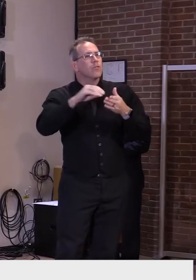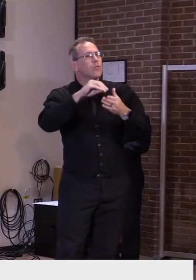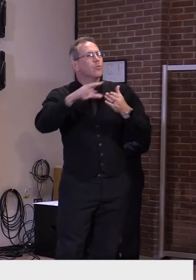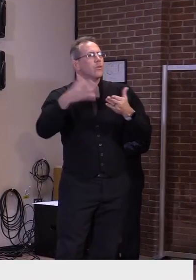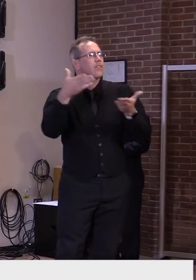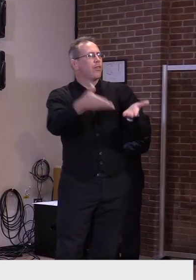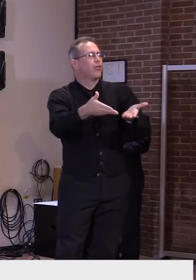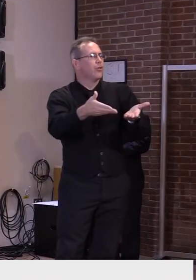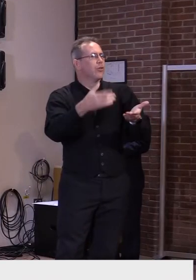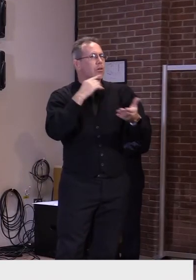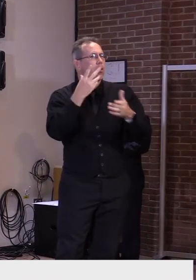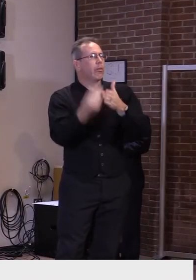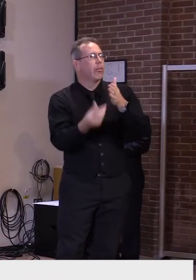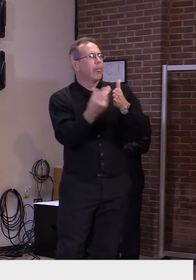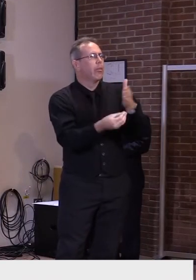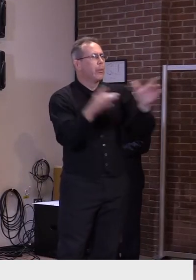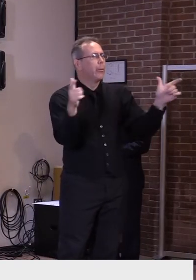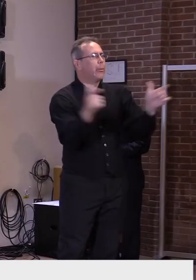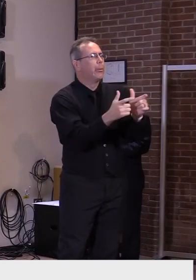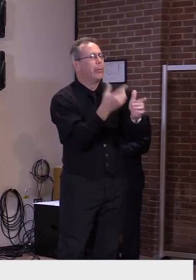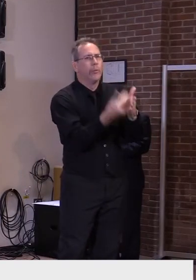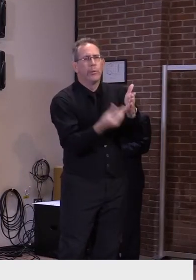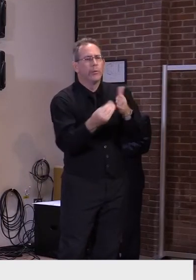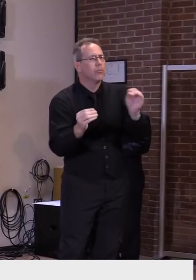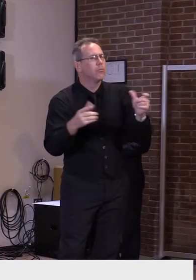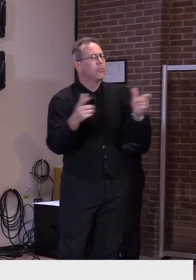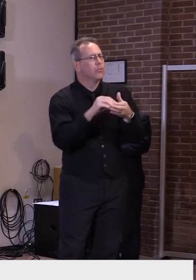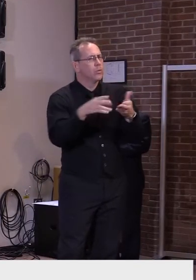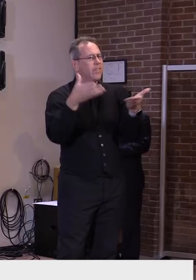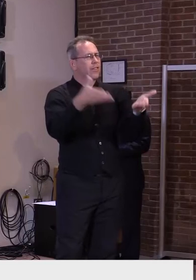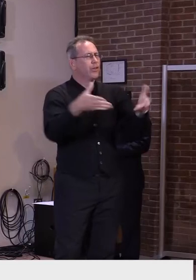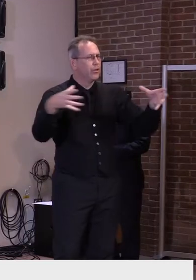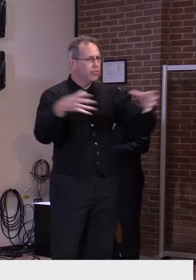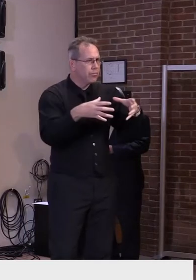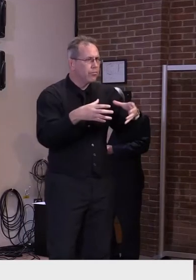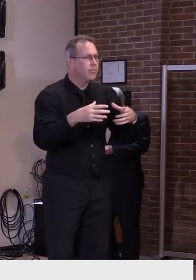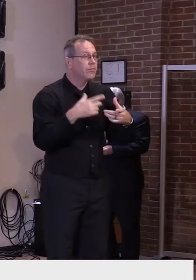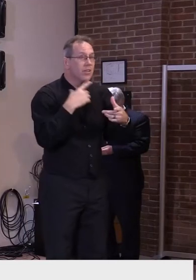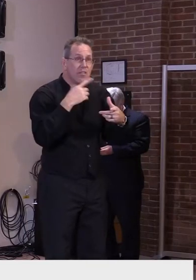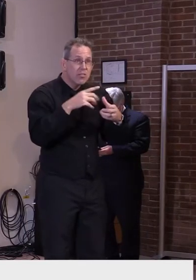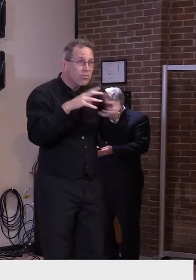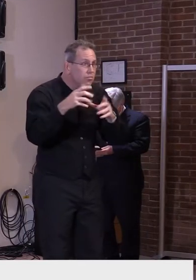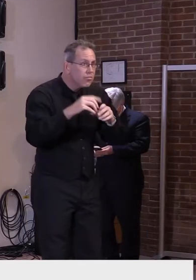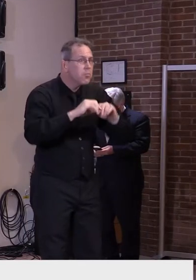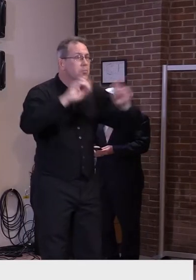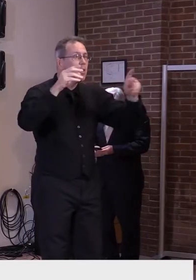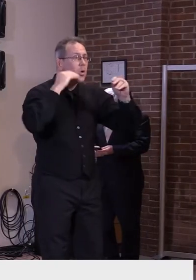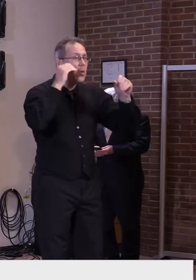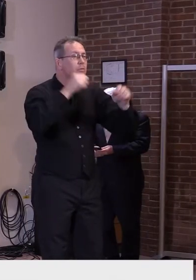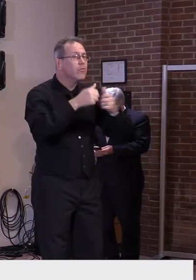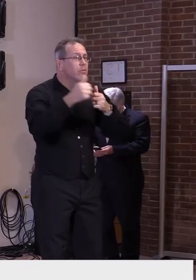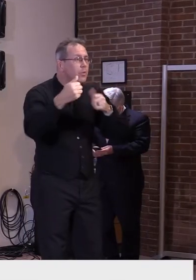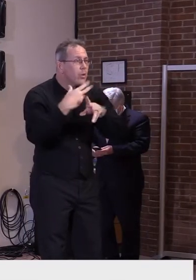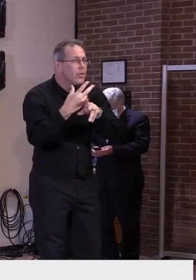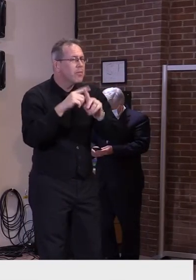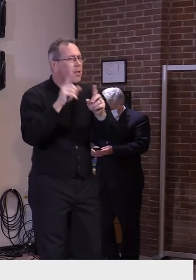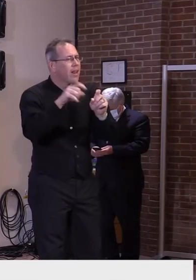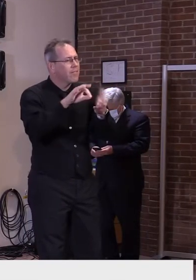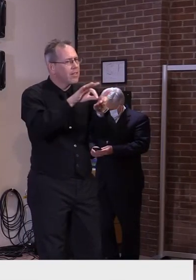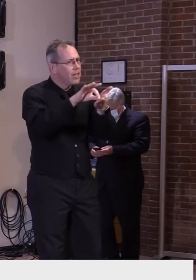count, if a whole school was in remote learning, we don't have the ability to count that as an attendance day.